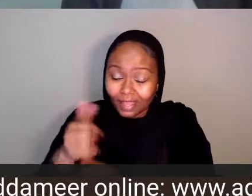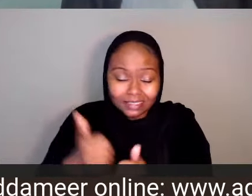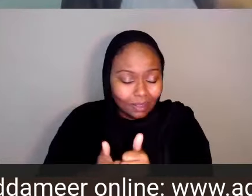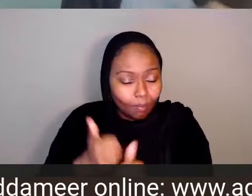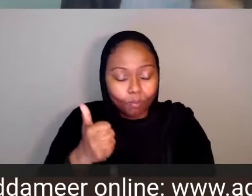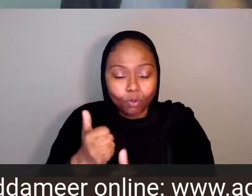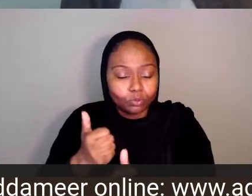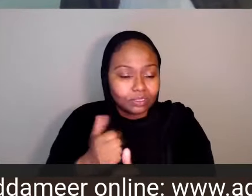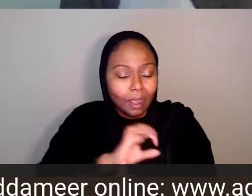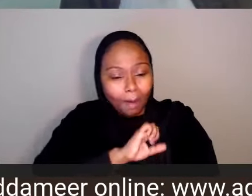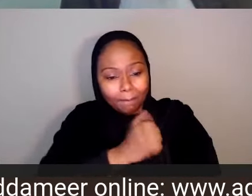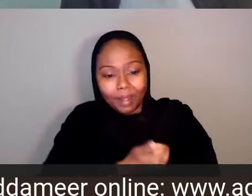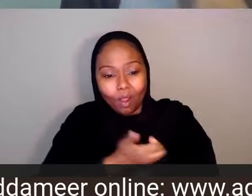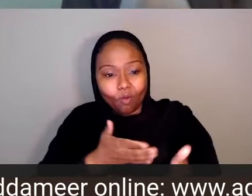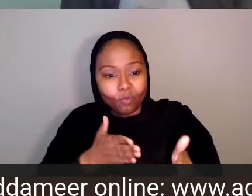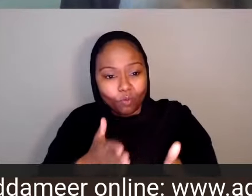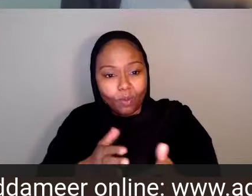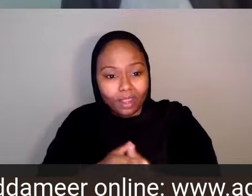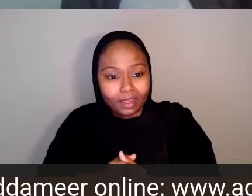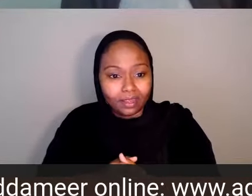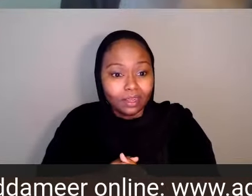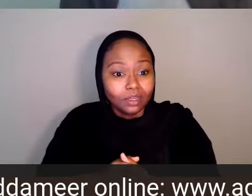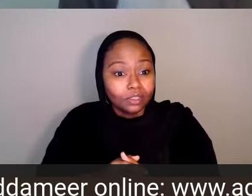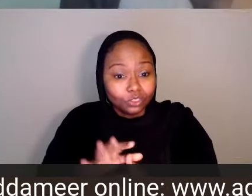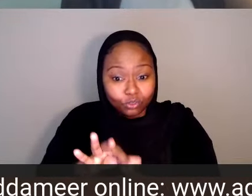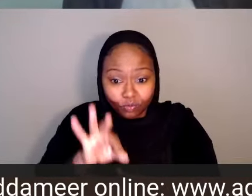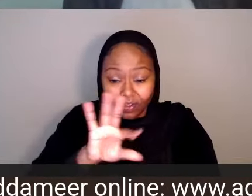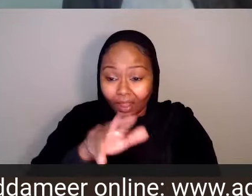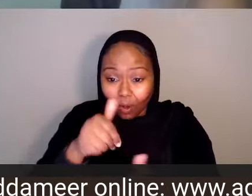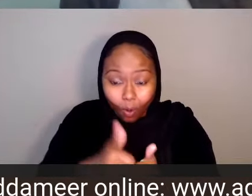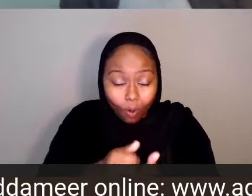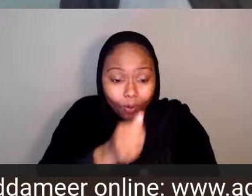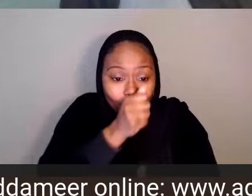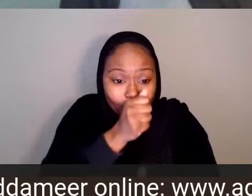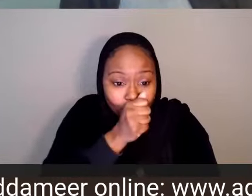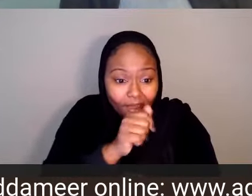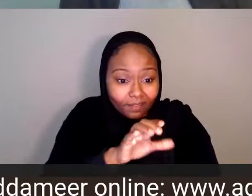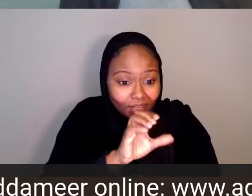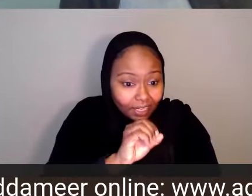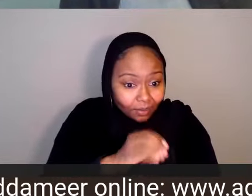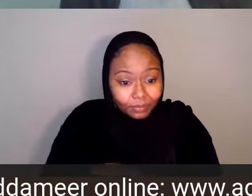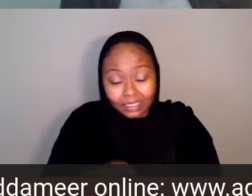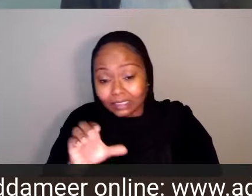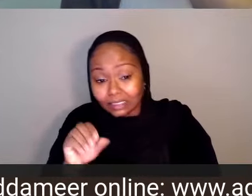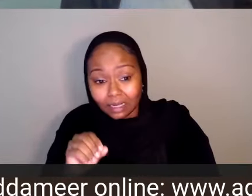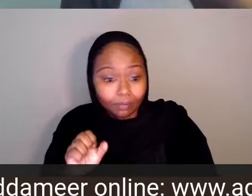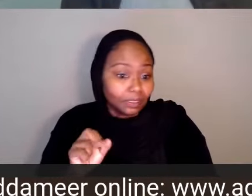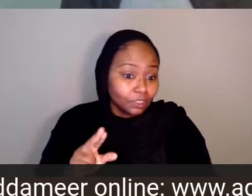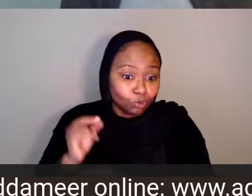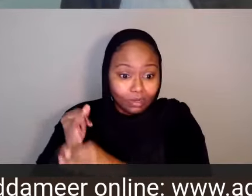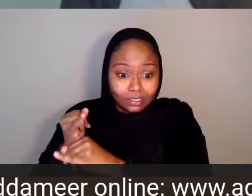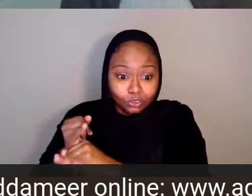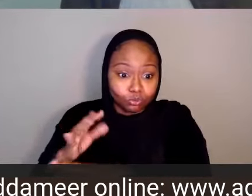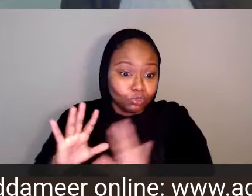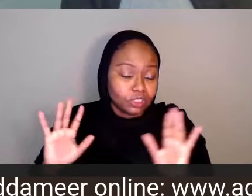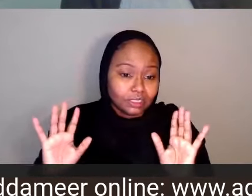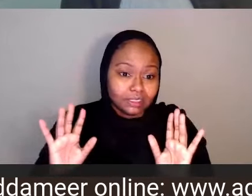find all the complicit companies, private companies, or other institutions in